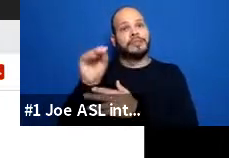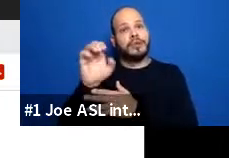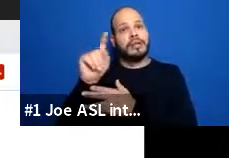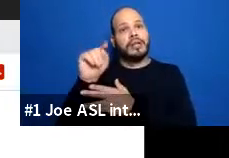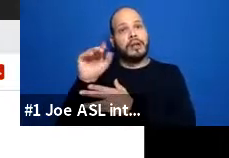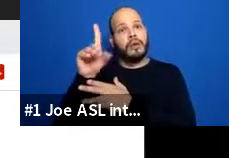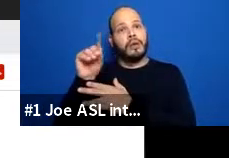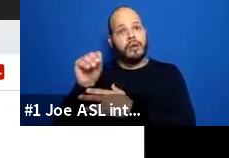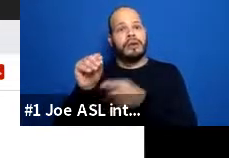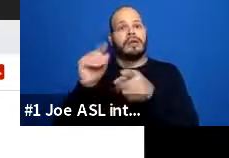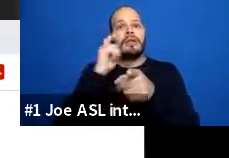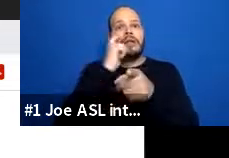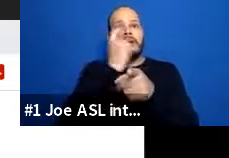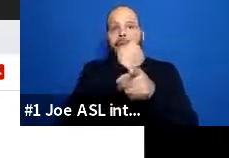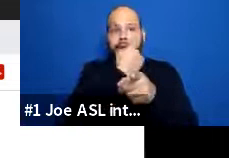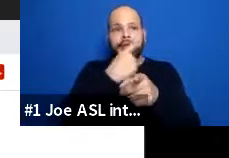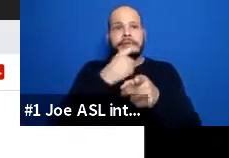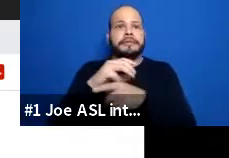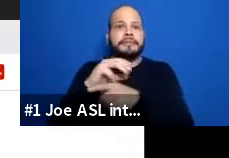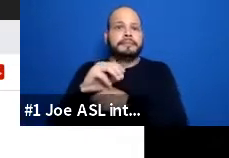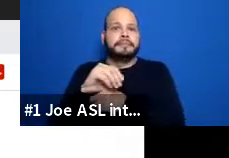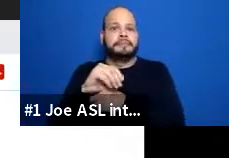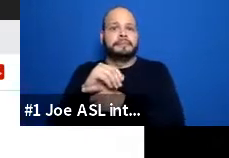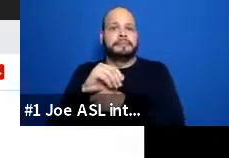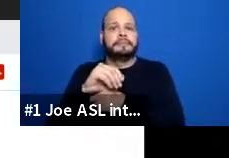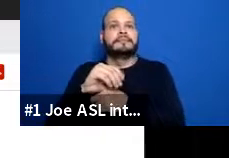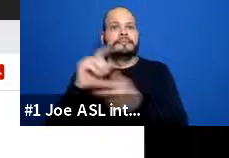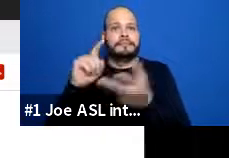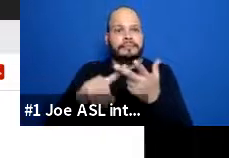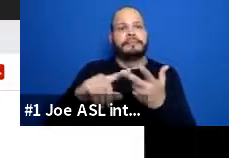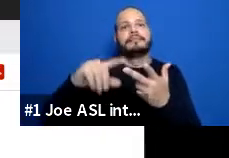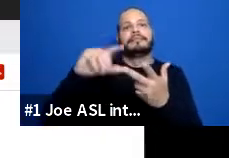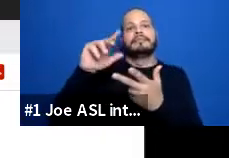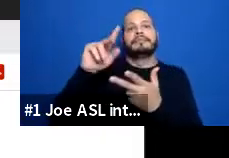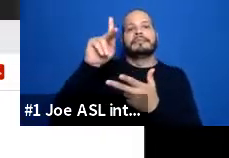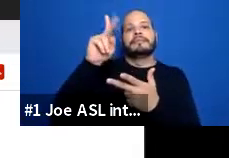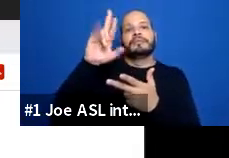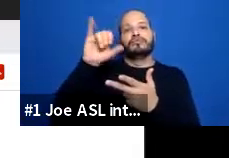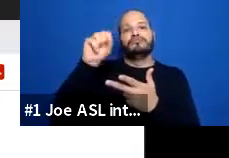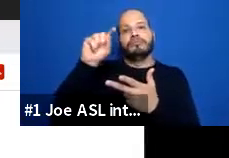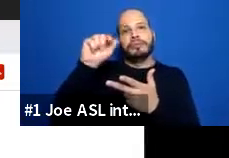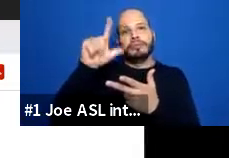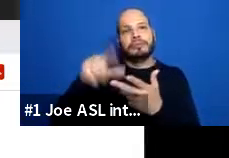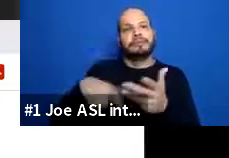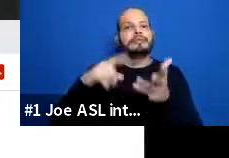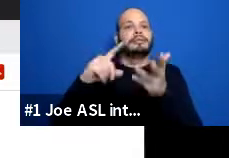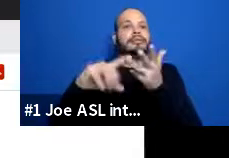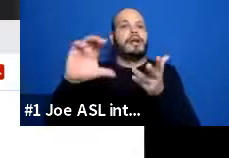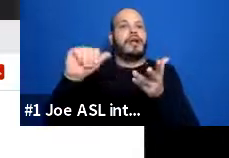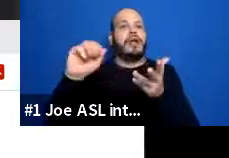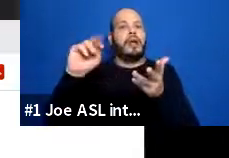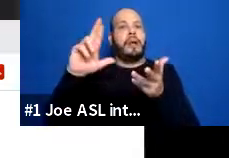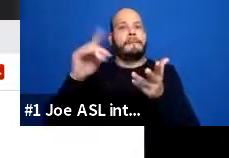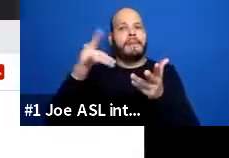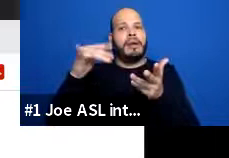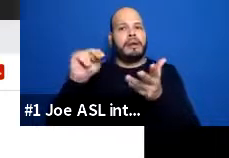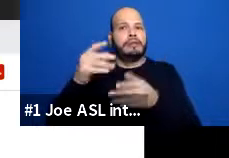Crystal Butler, and Cameron King, and to all of you for taking the time to be present online today.